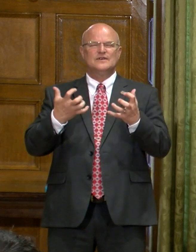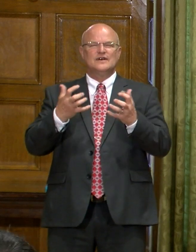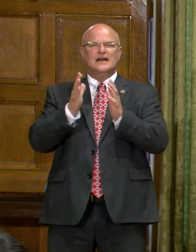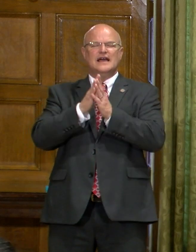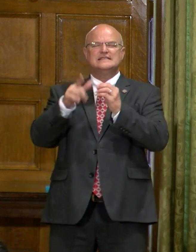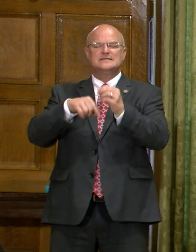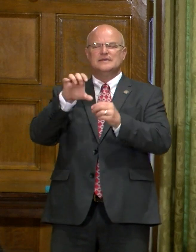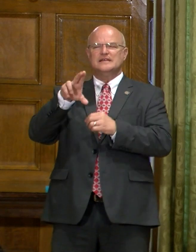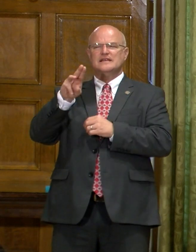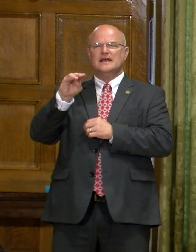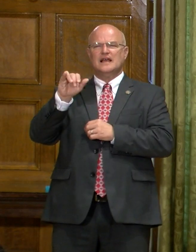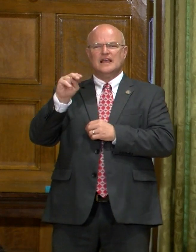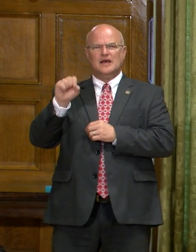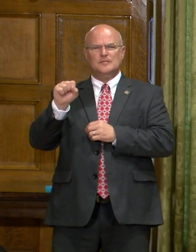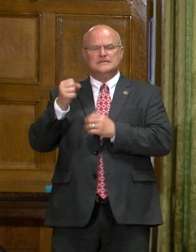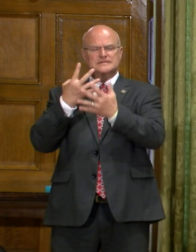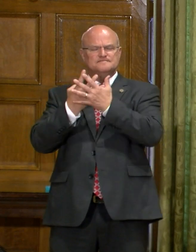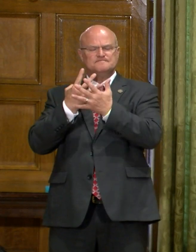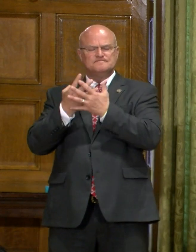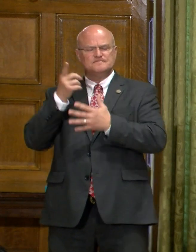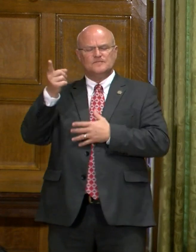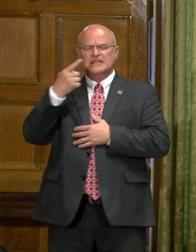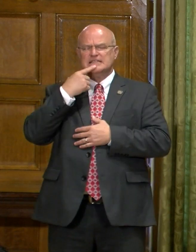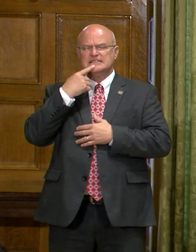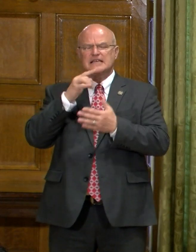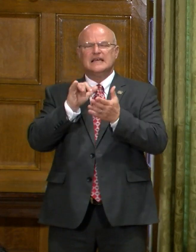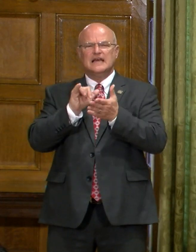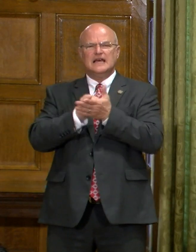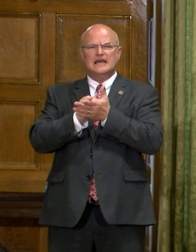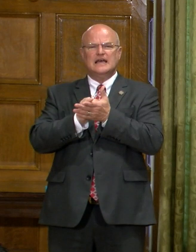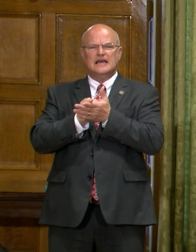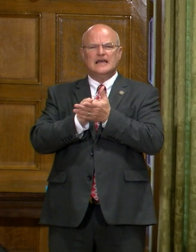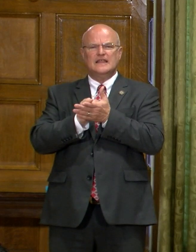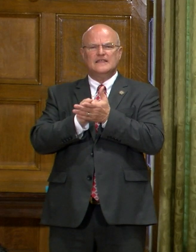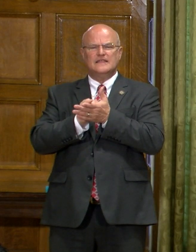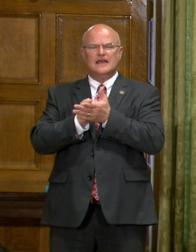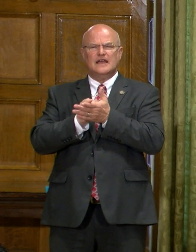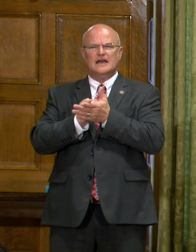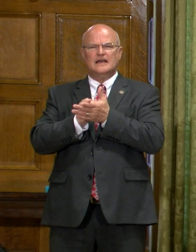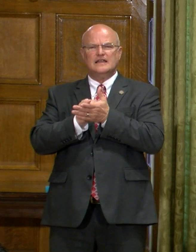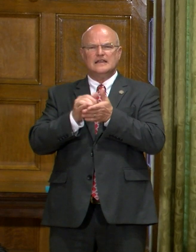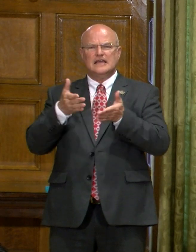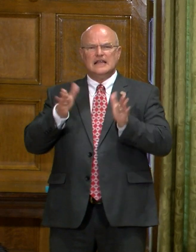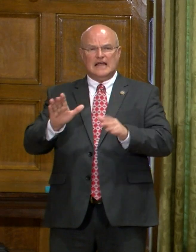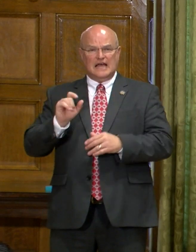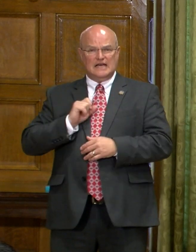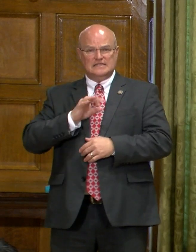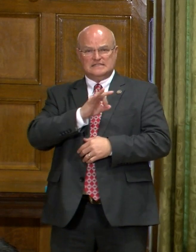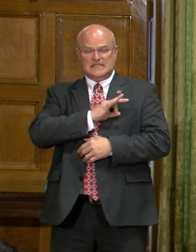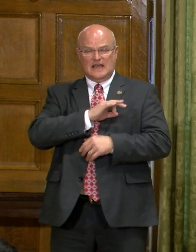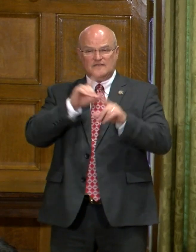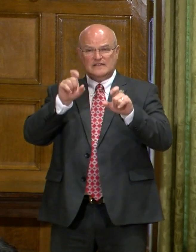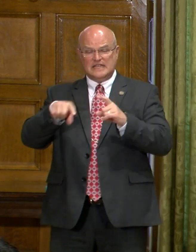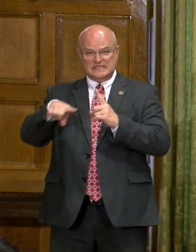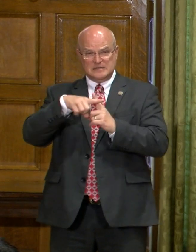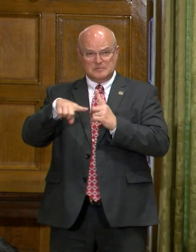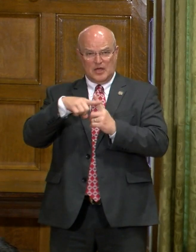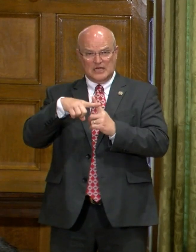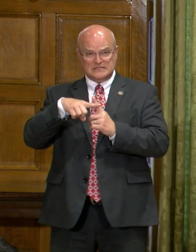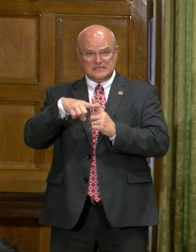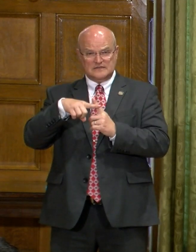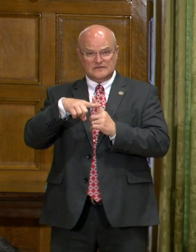about Cummins. The Department of Correction has said that it's allowed staff who have tested